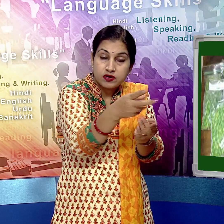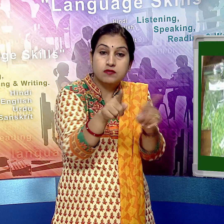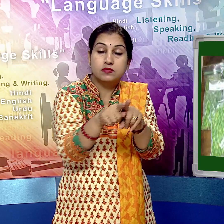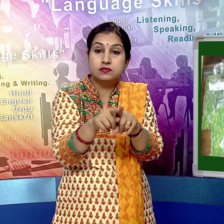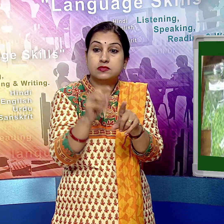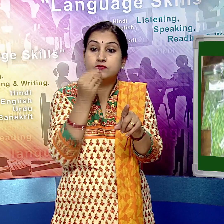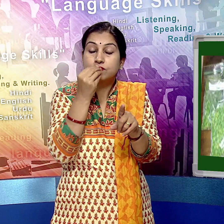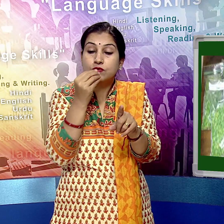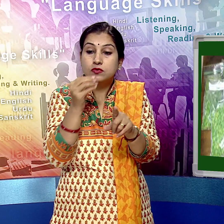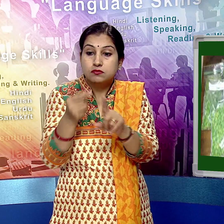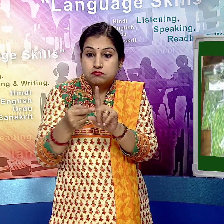temperature.